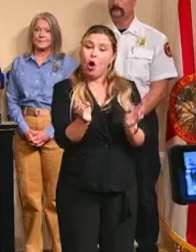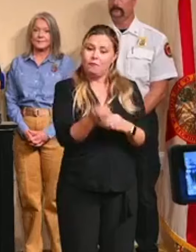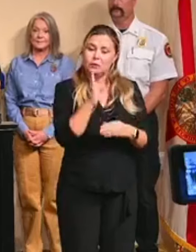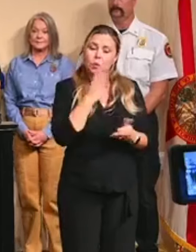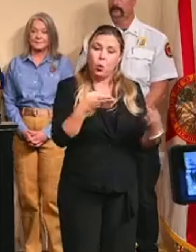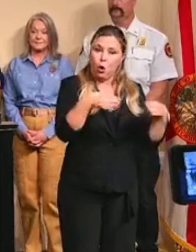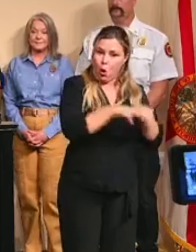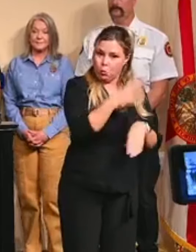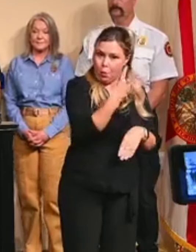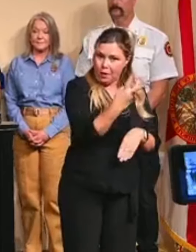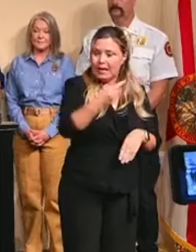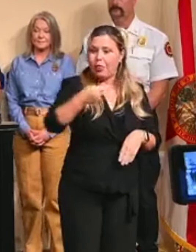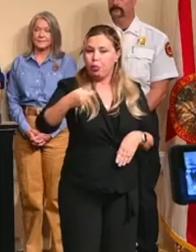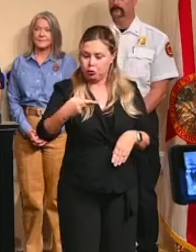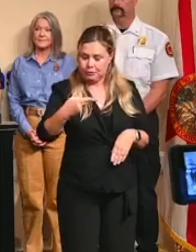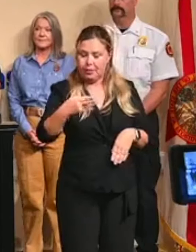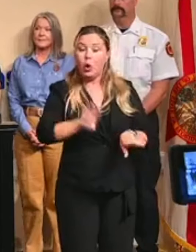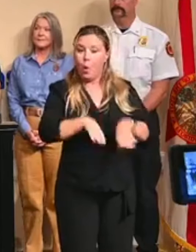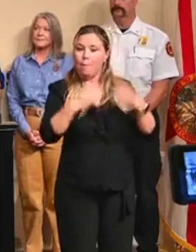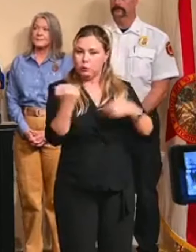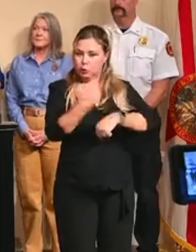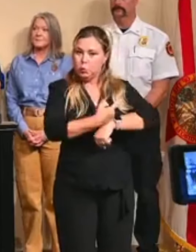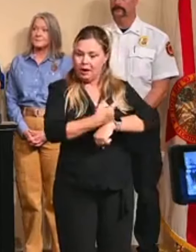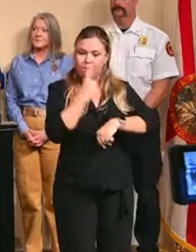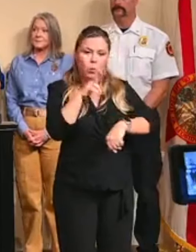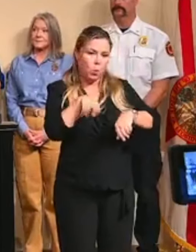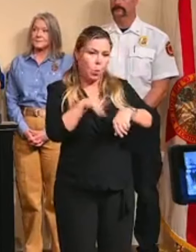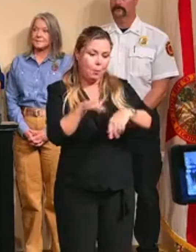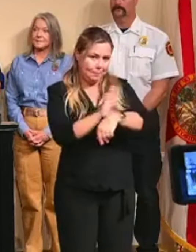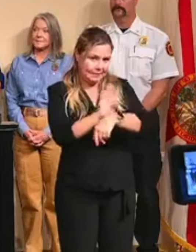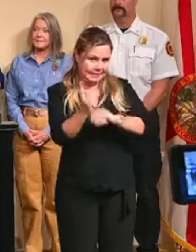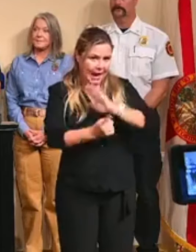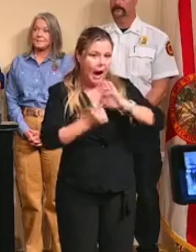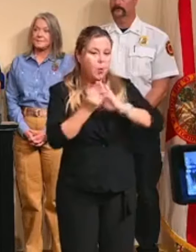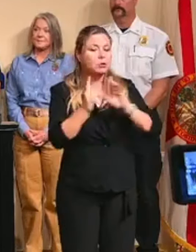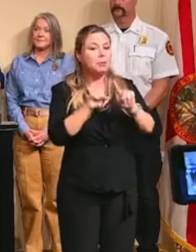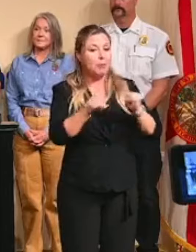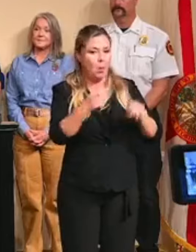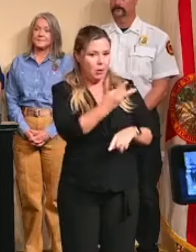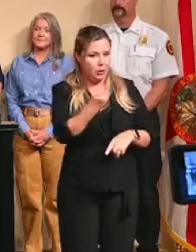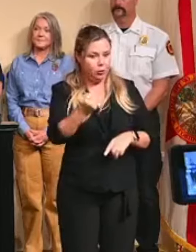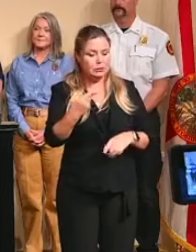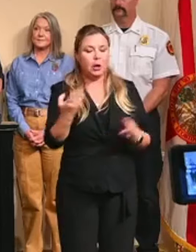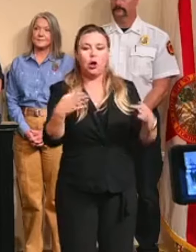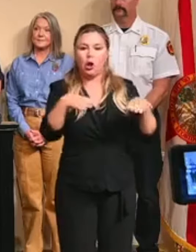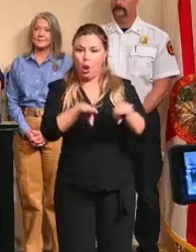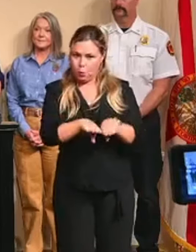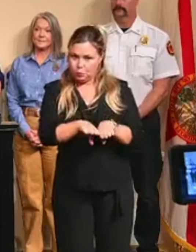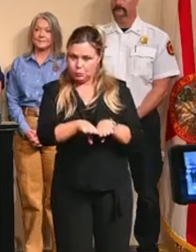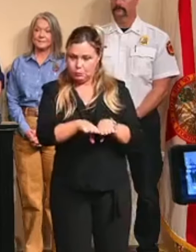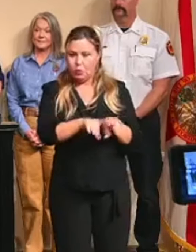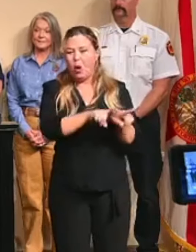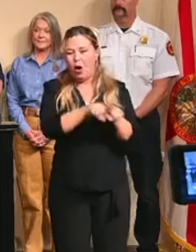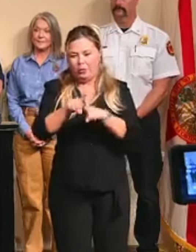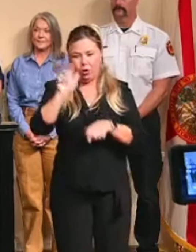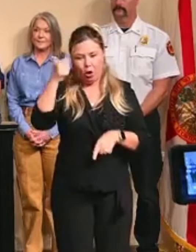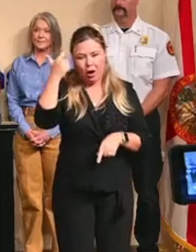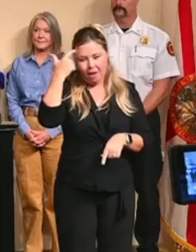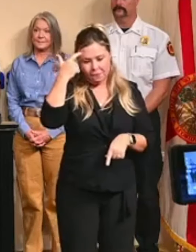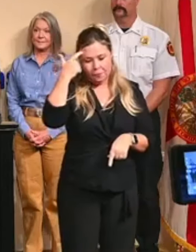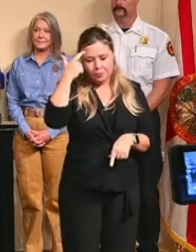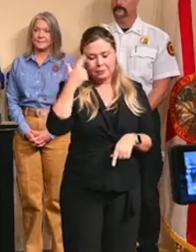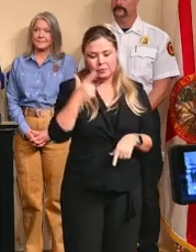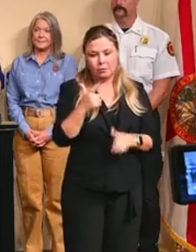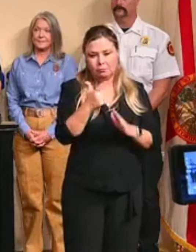closed Wednesday and Thursday. They are open today for normal business hours, but they will be closed Wednesday and Thursday in conjunction with other government offices around the